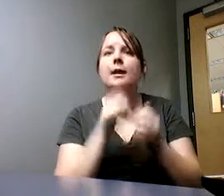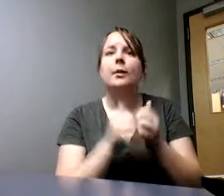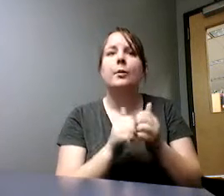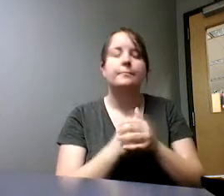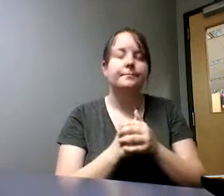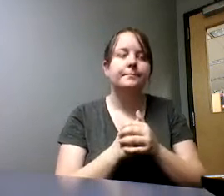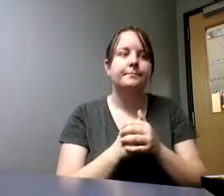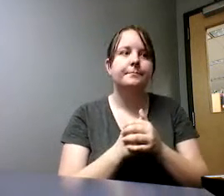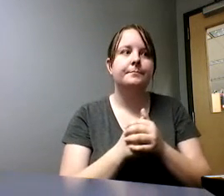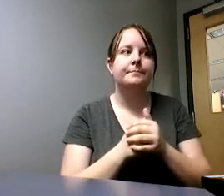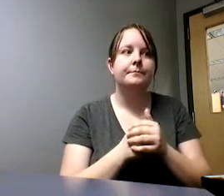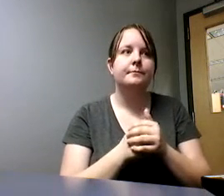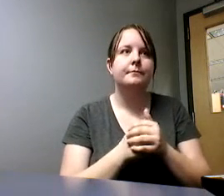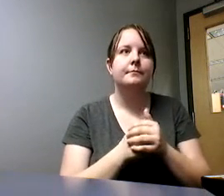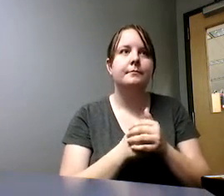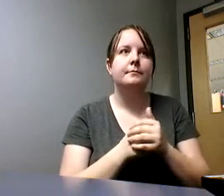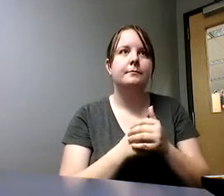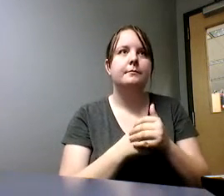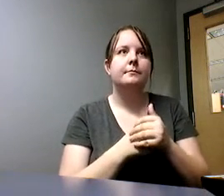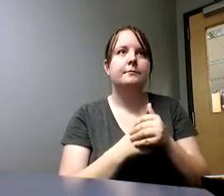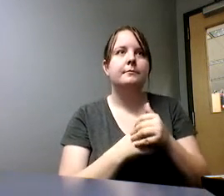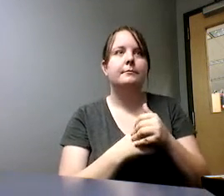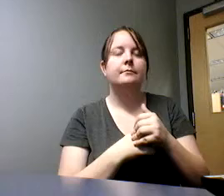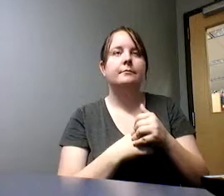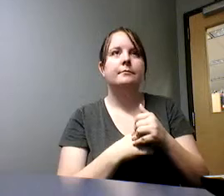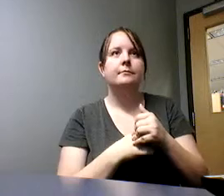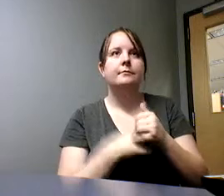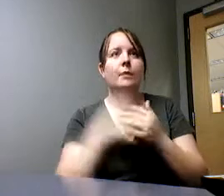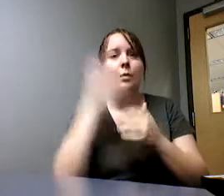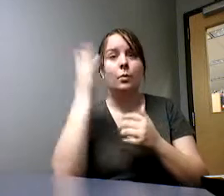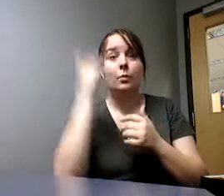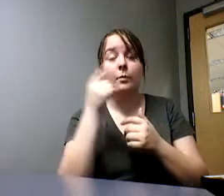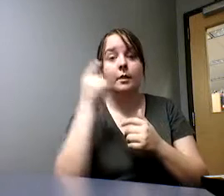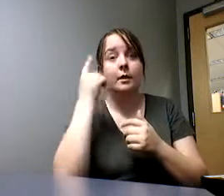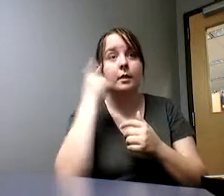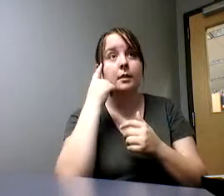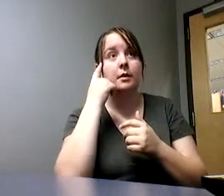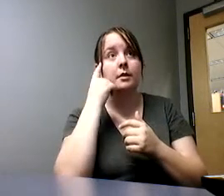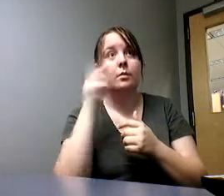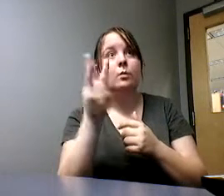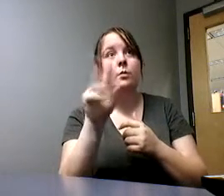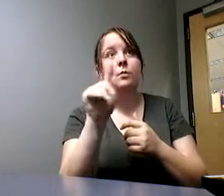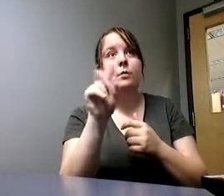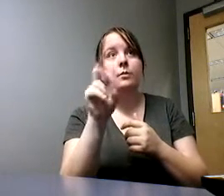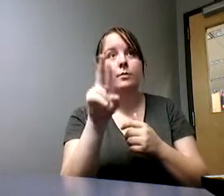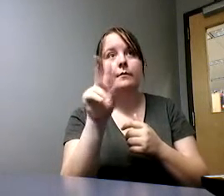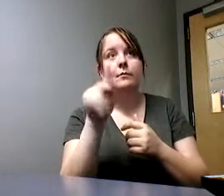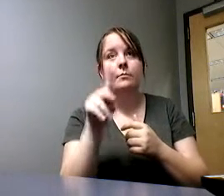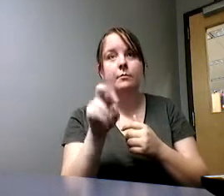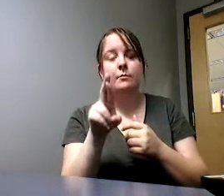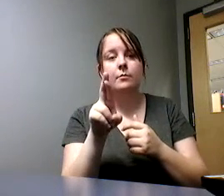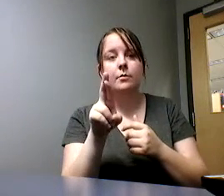solid. Why do you think that the water vapor in the air is collecting on the outside of the Pepsi can?